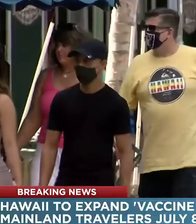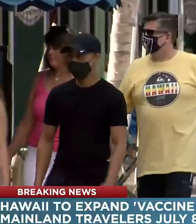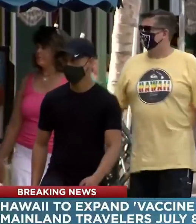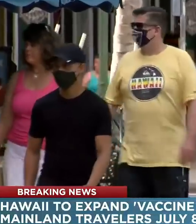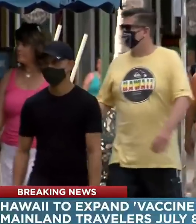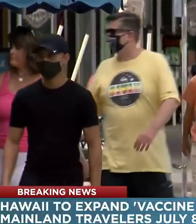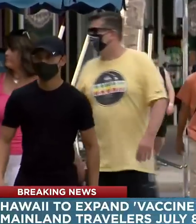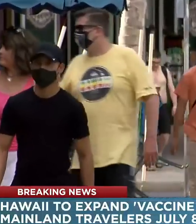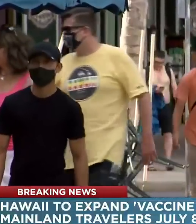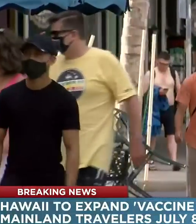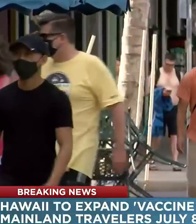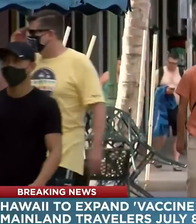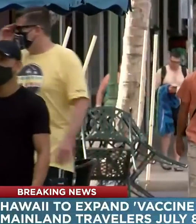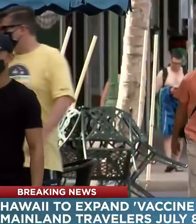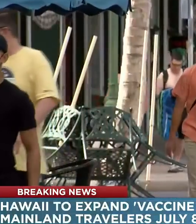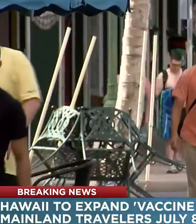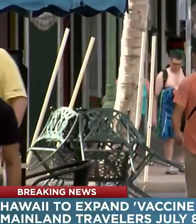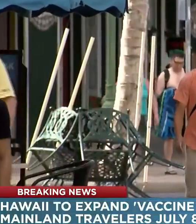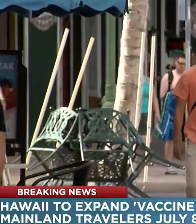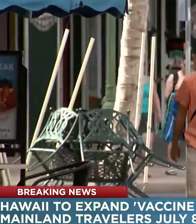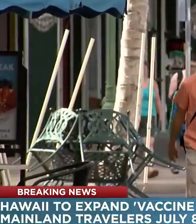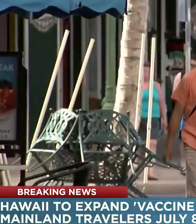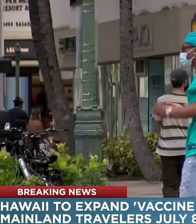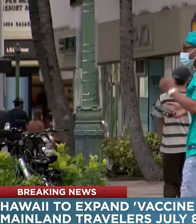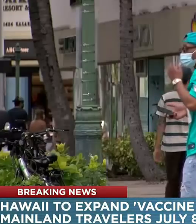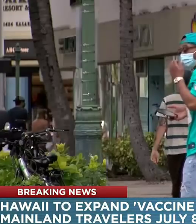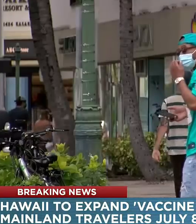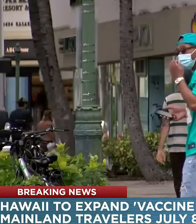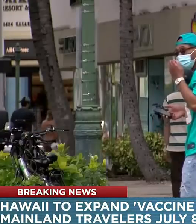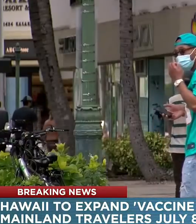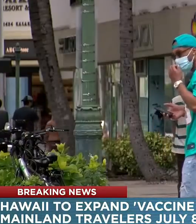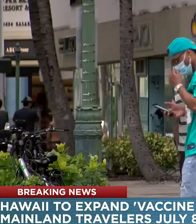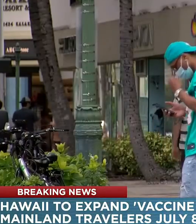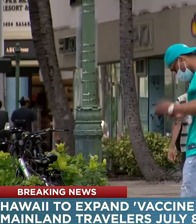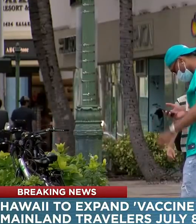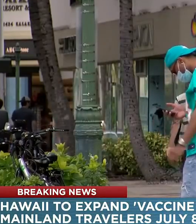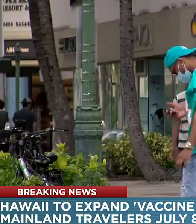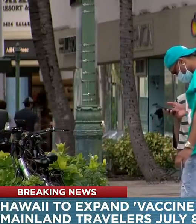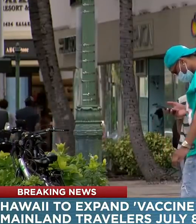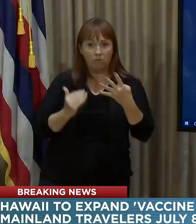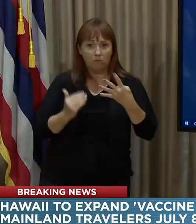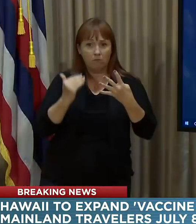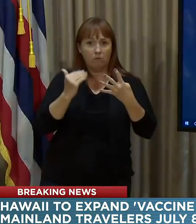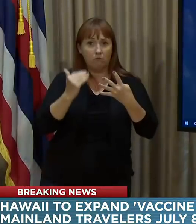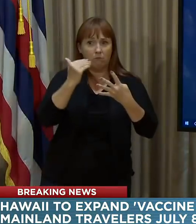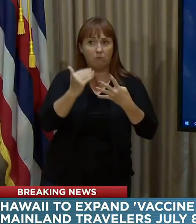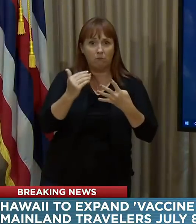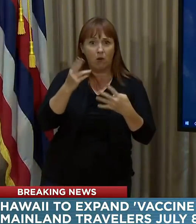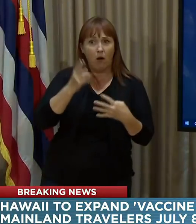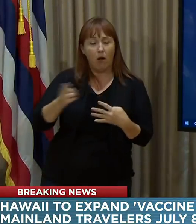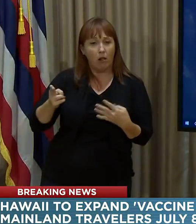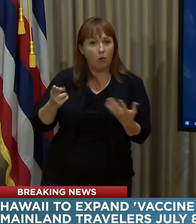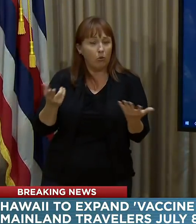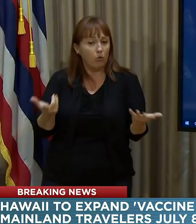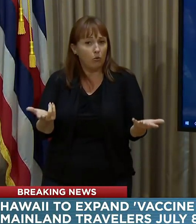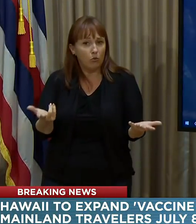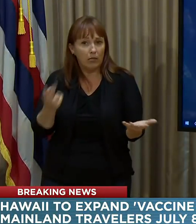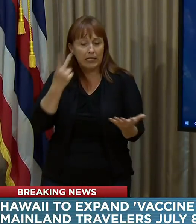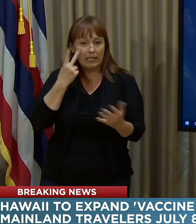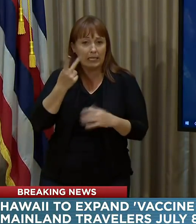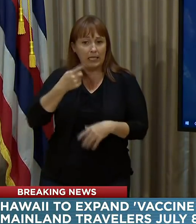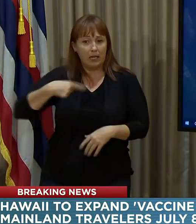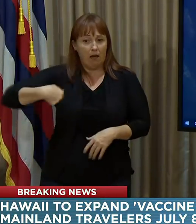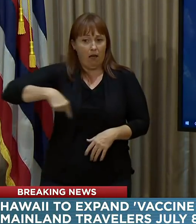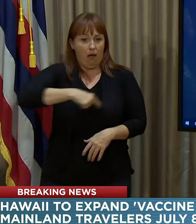DOH as we progress through the tiers, even on this next level. And so I don't see Honolulu necessarily